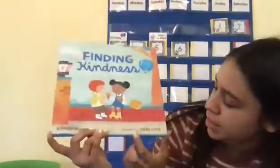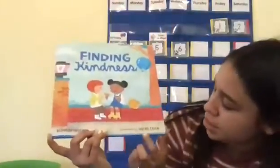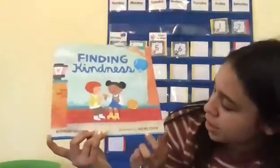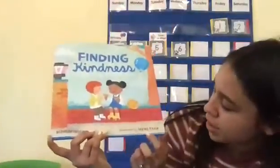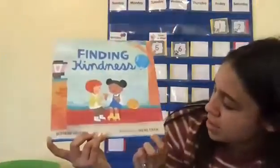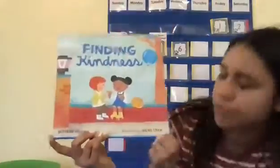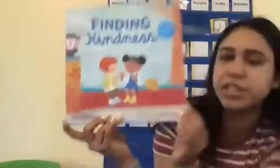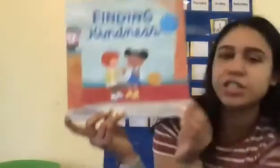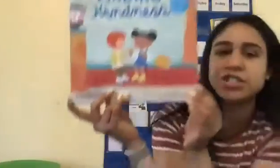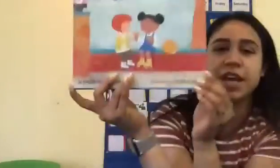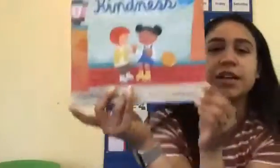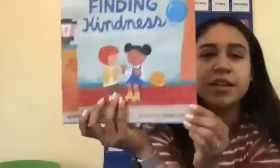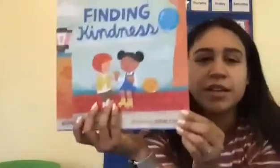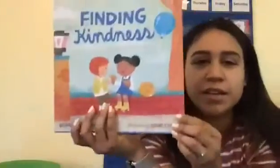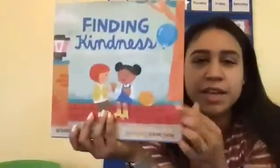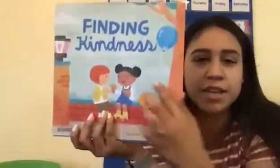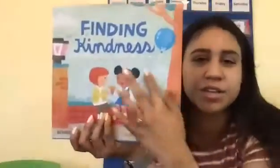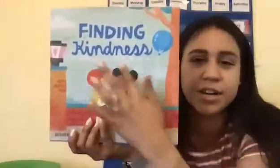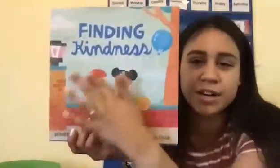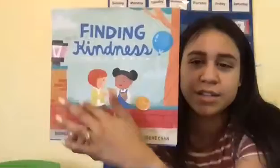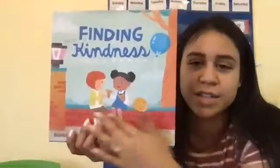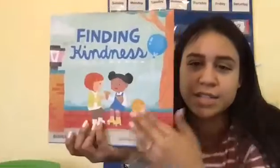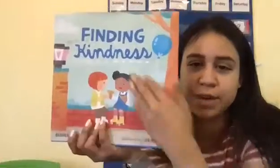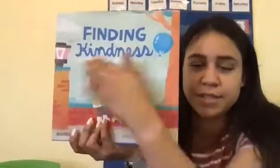illustrator is Irene Chan. The illustrator does what?